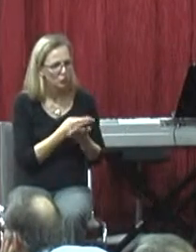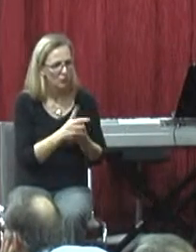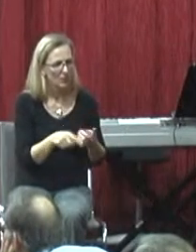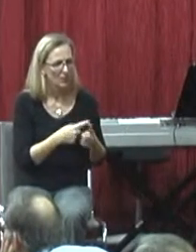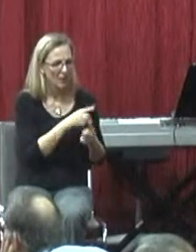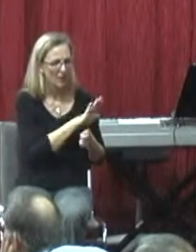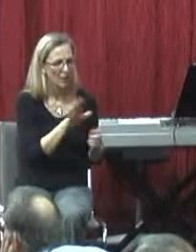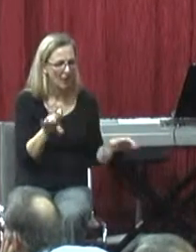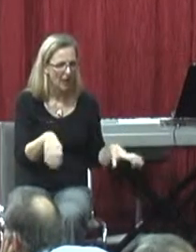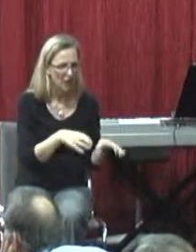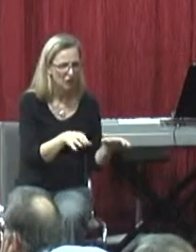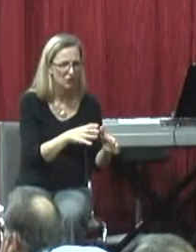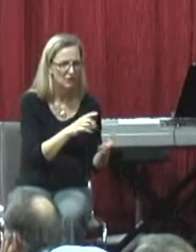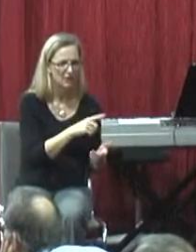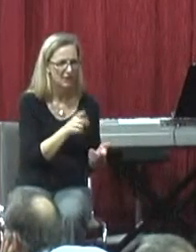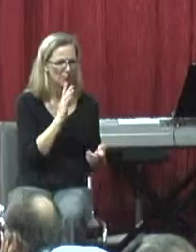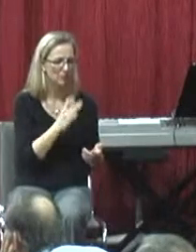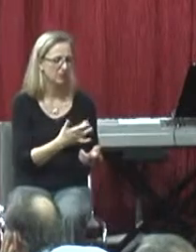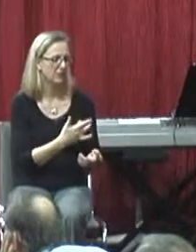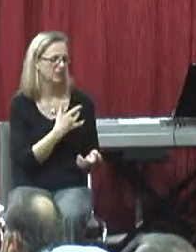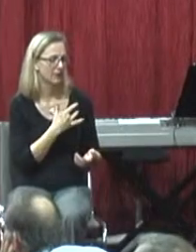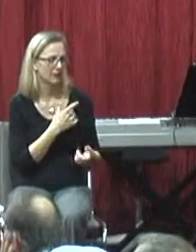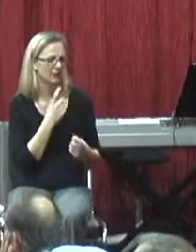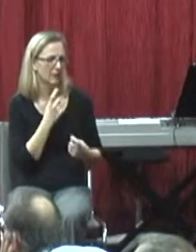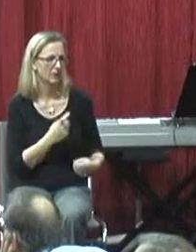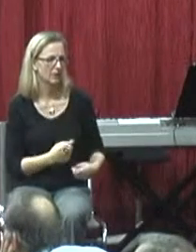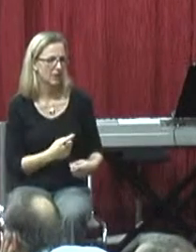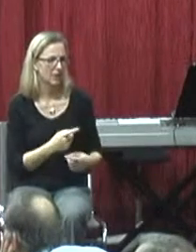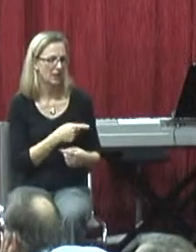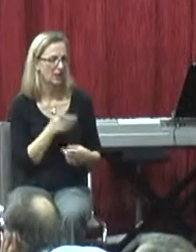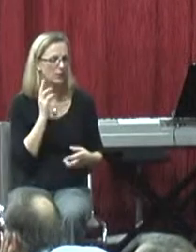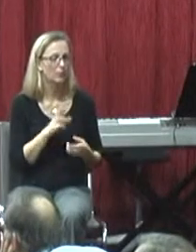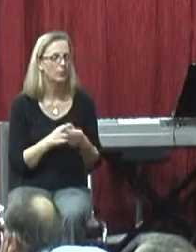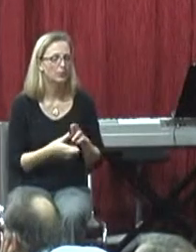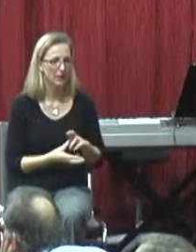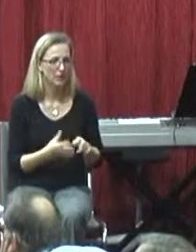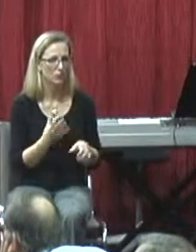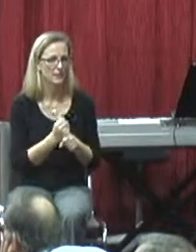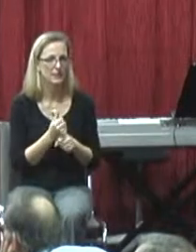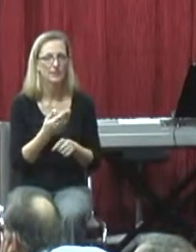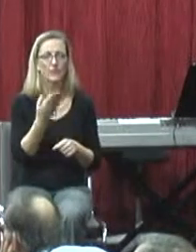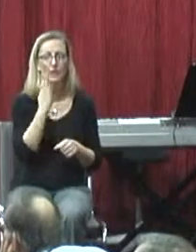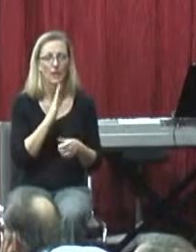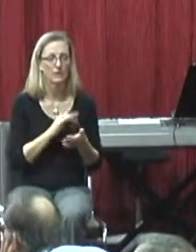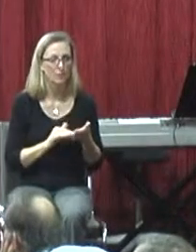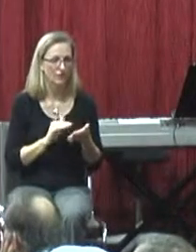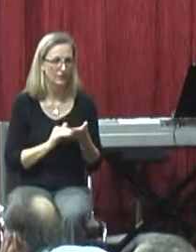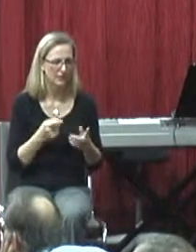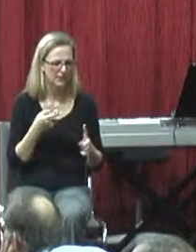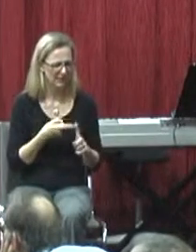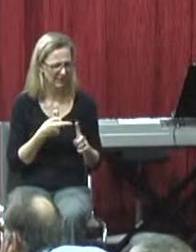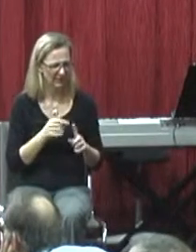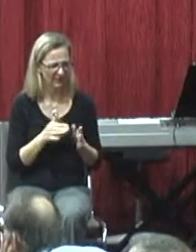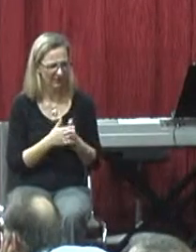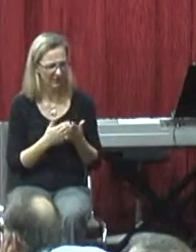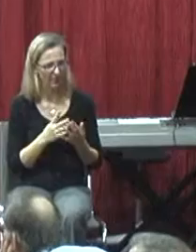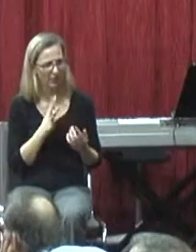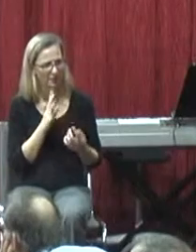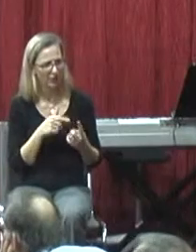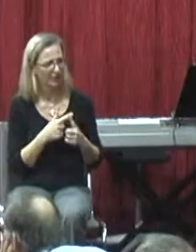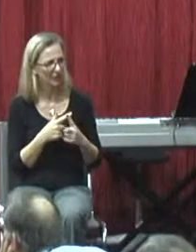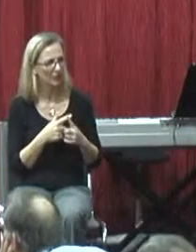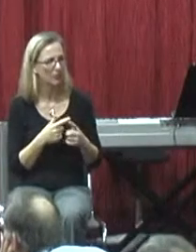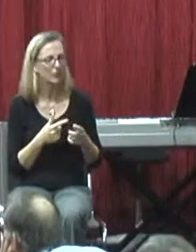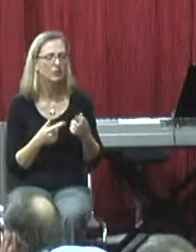bring conviction of sin, and for them to repent and receive God's forgiveness. And specifically that book that I was talking about